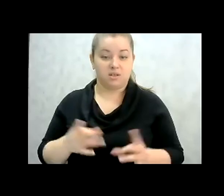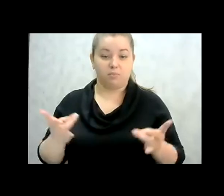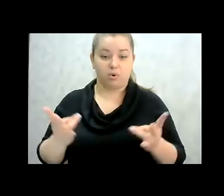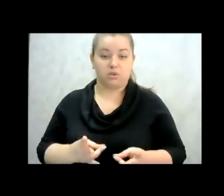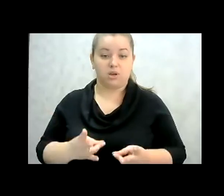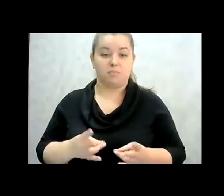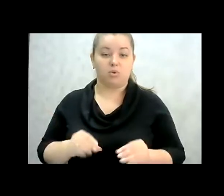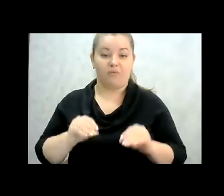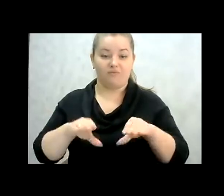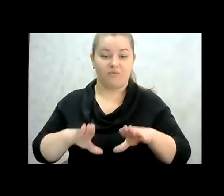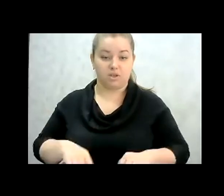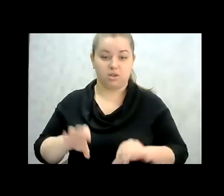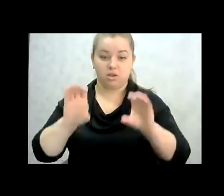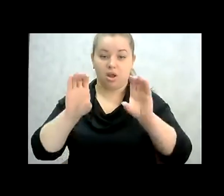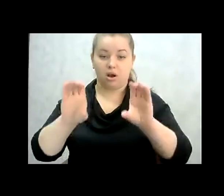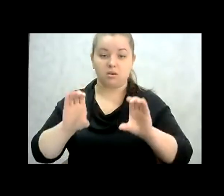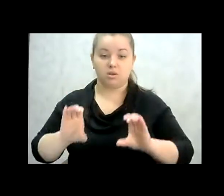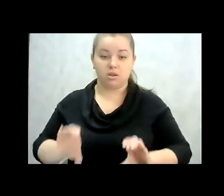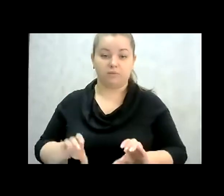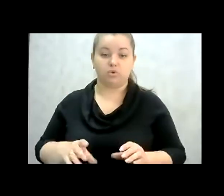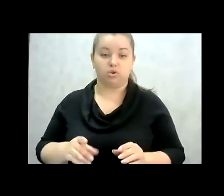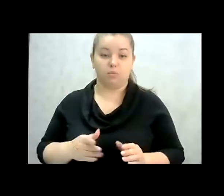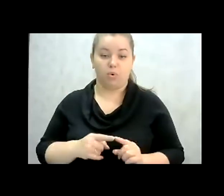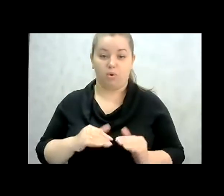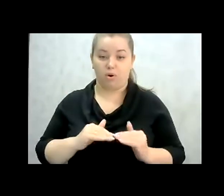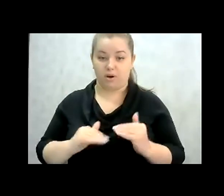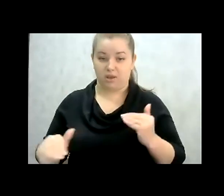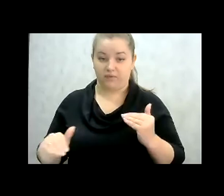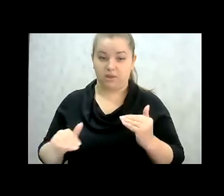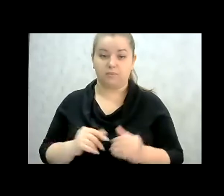and considerable and should be addressed legislatively.